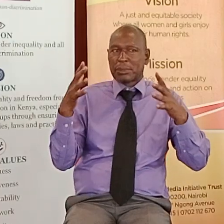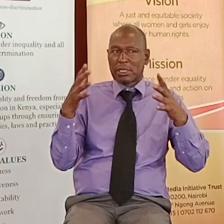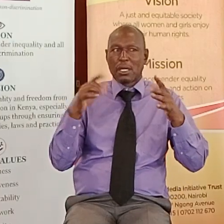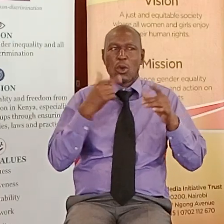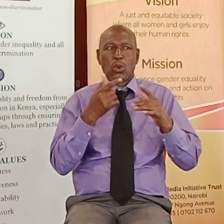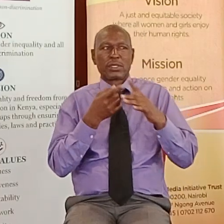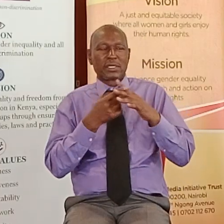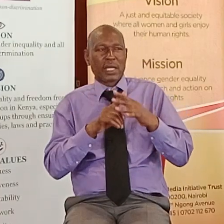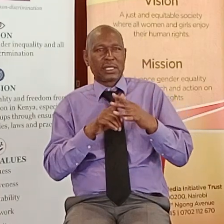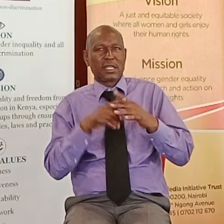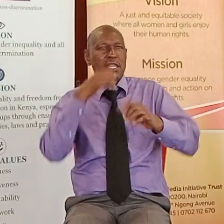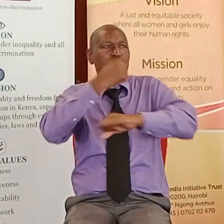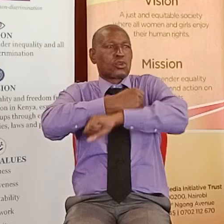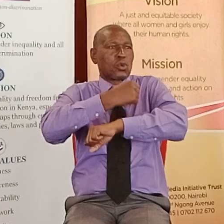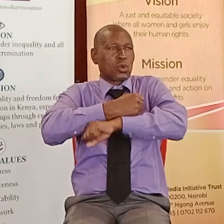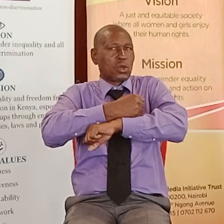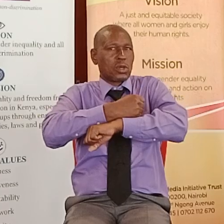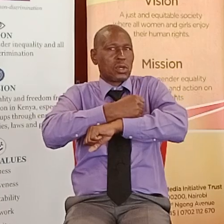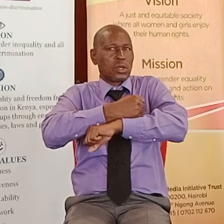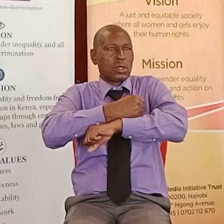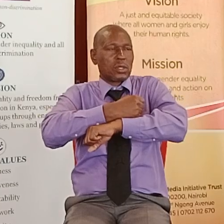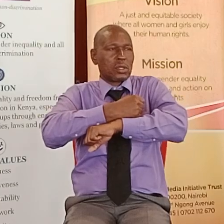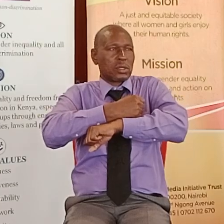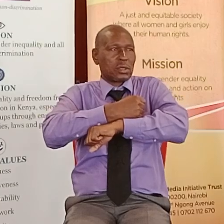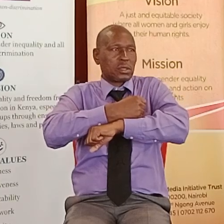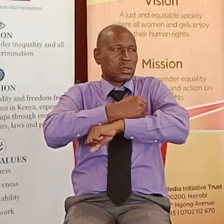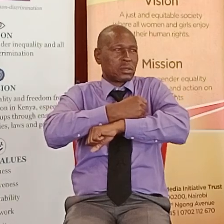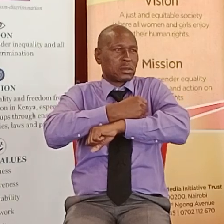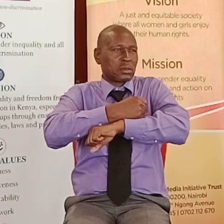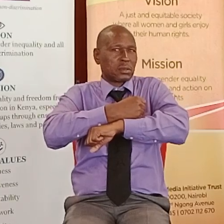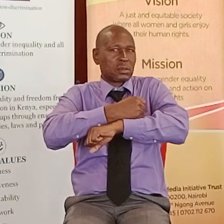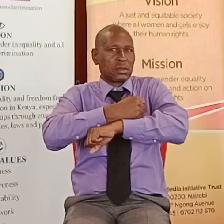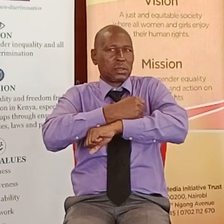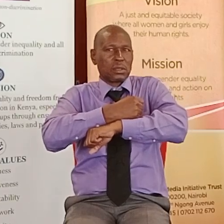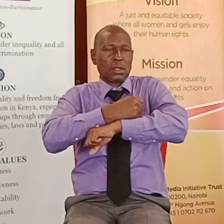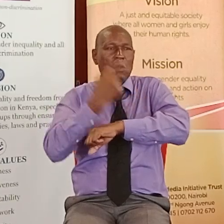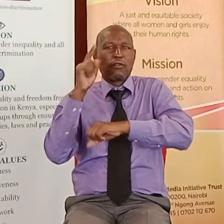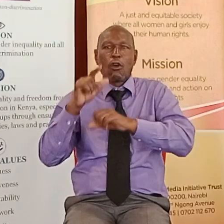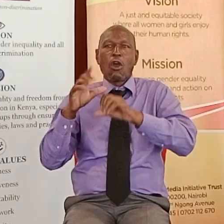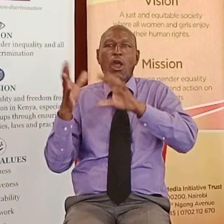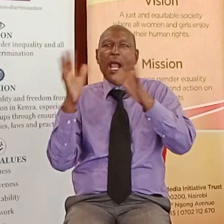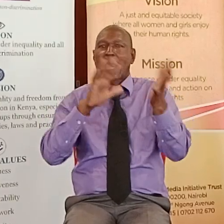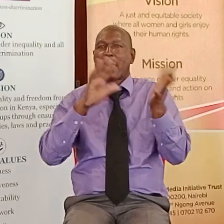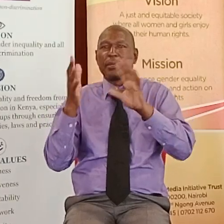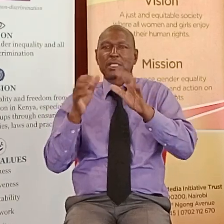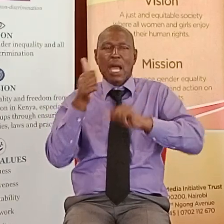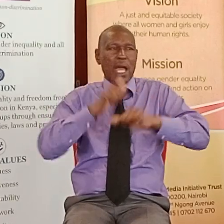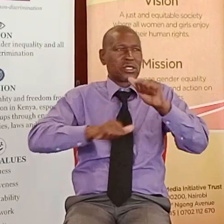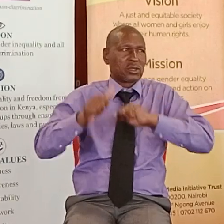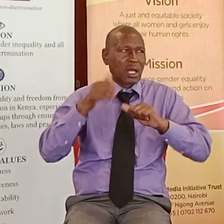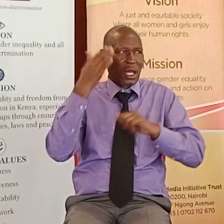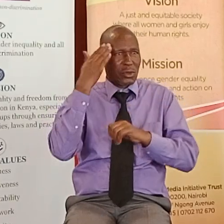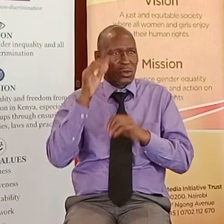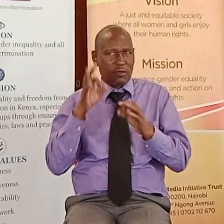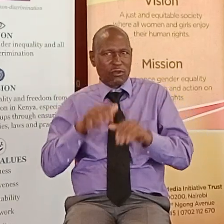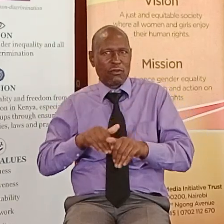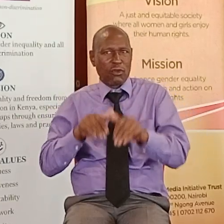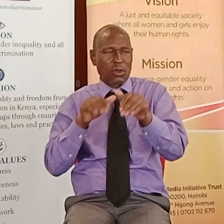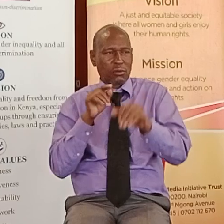the school strikes for climate action. I don't know whether some of you follow her. She